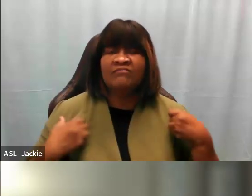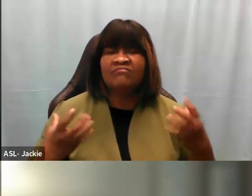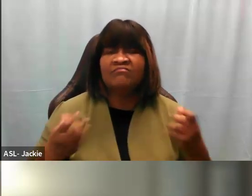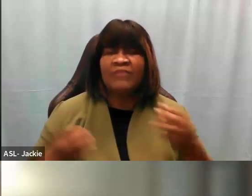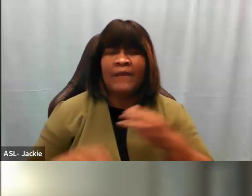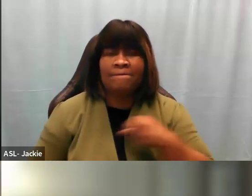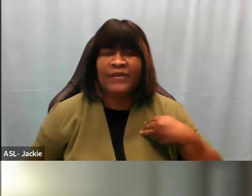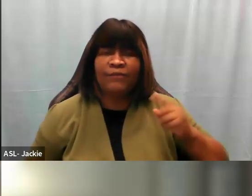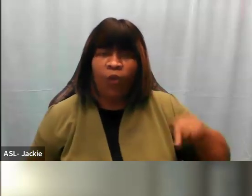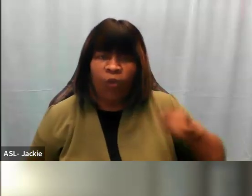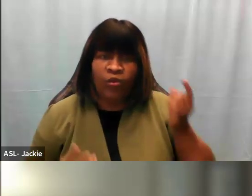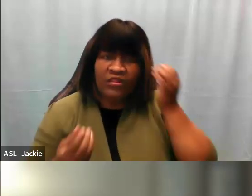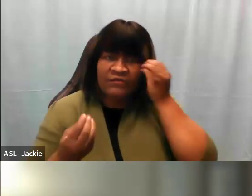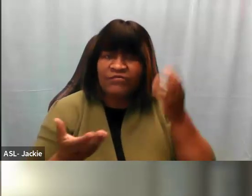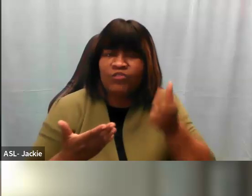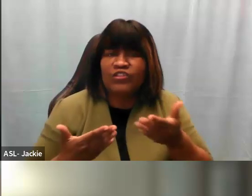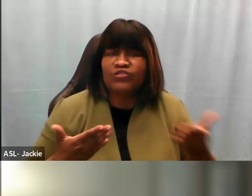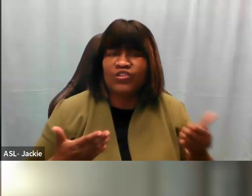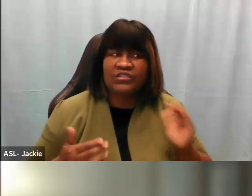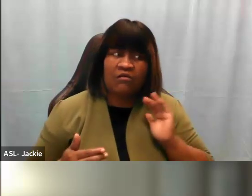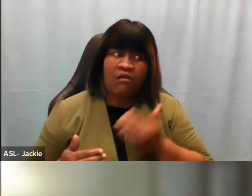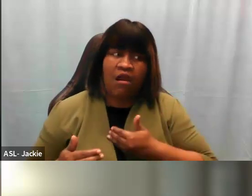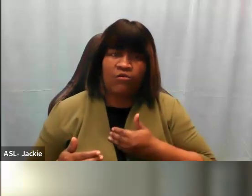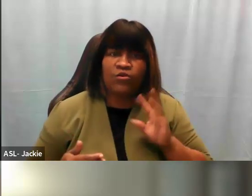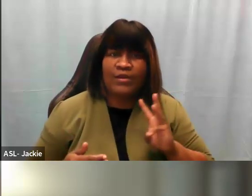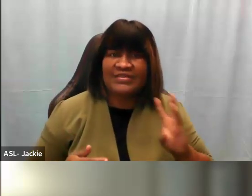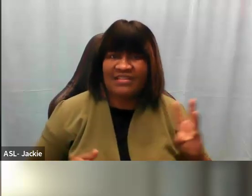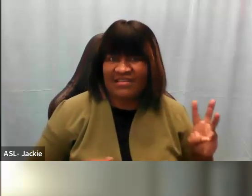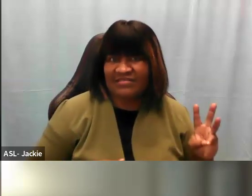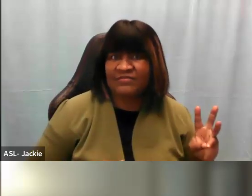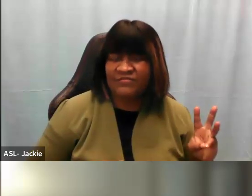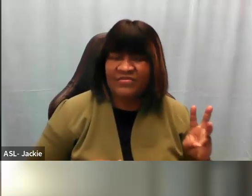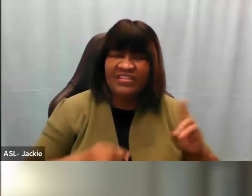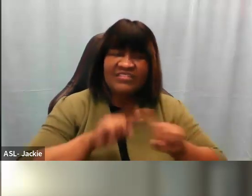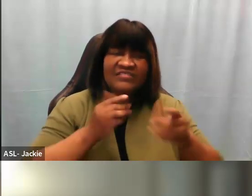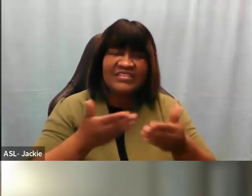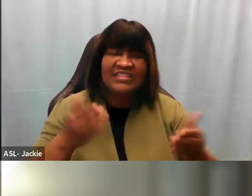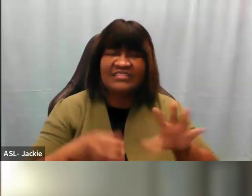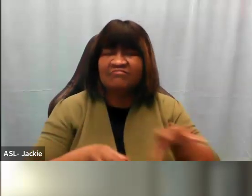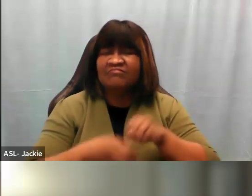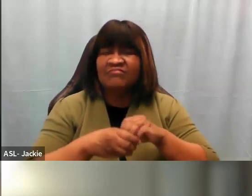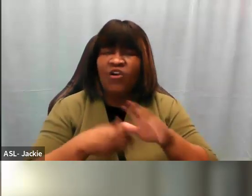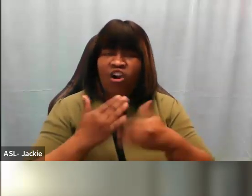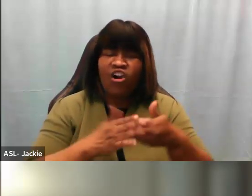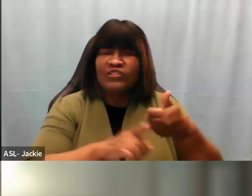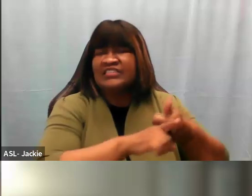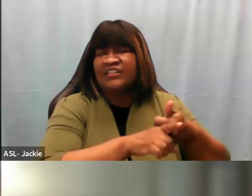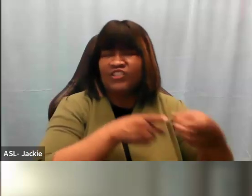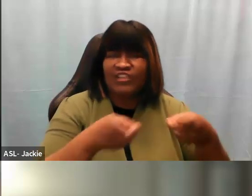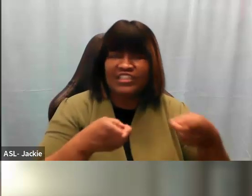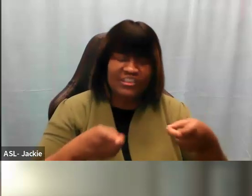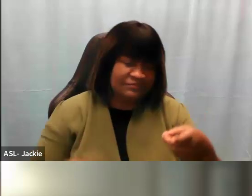member-only resources on our website of different things involving all self-direction.